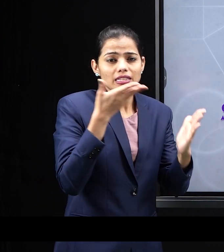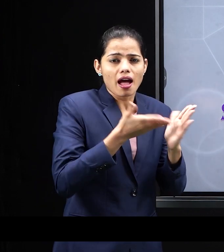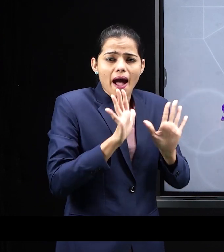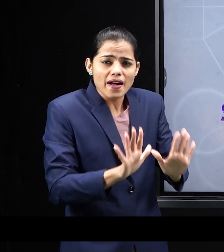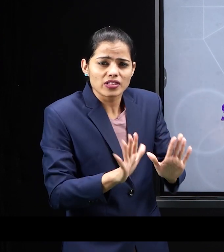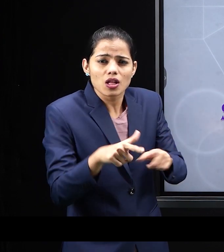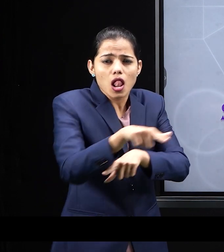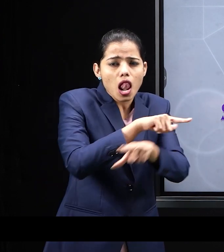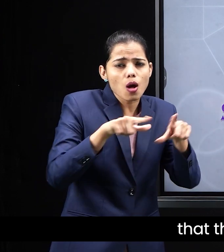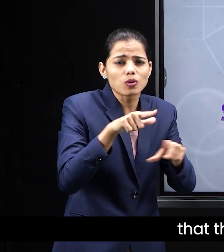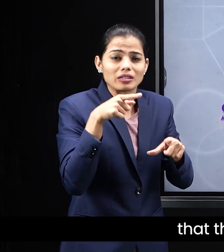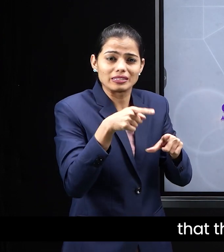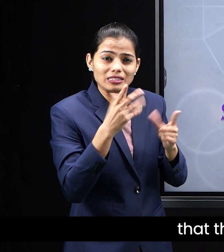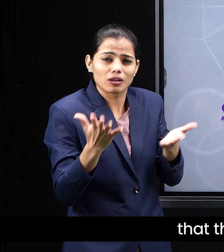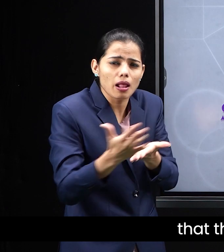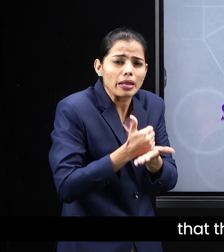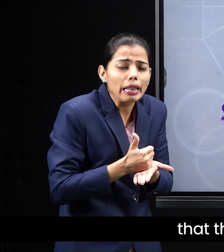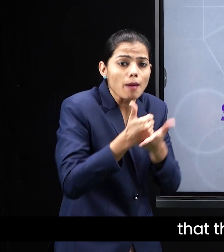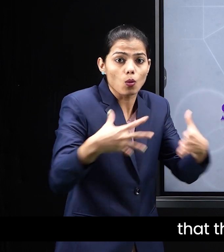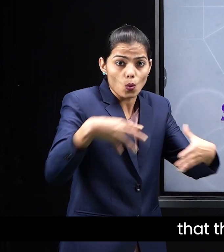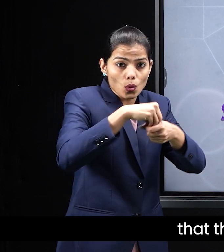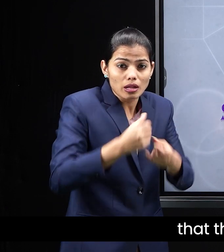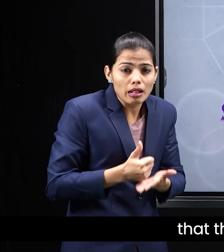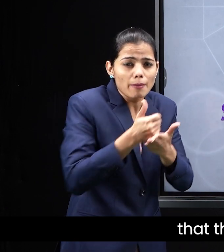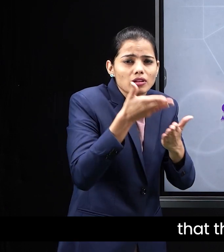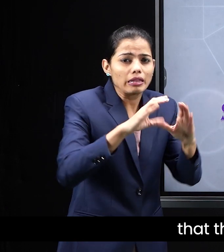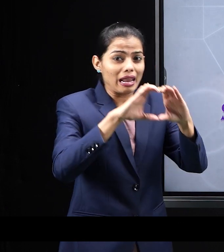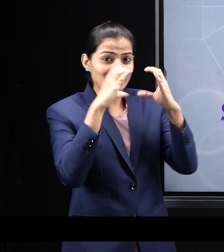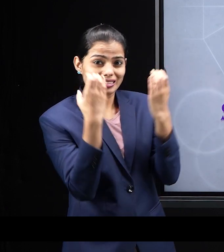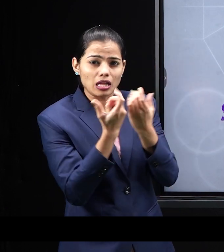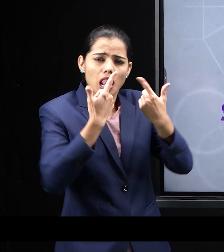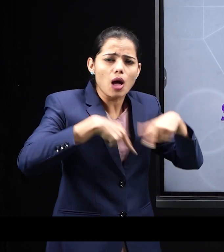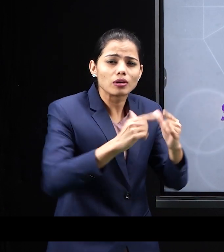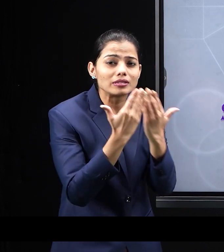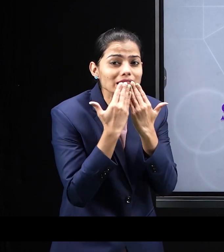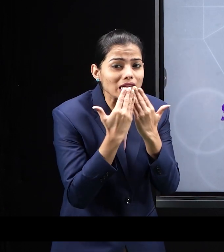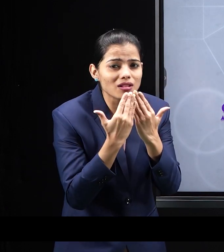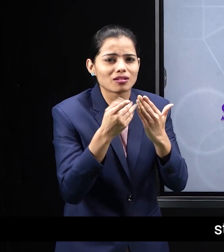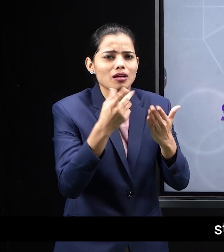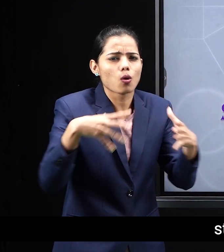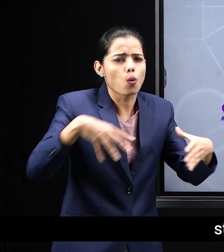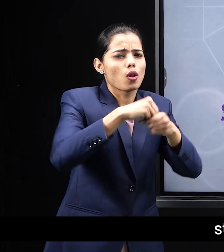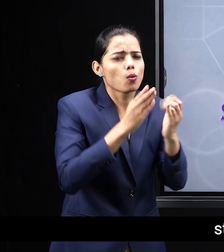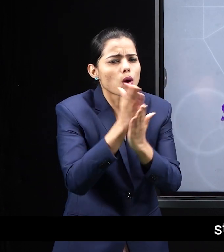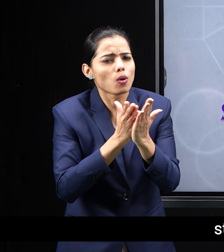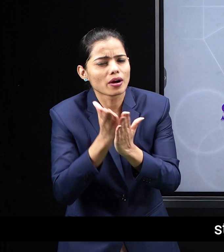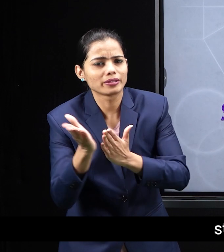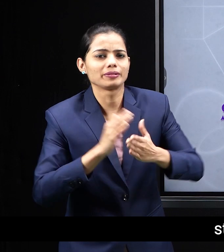It is here that the language of sets is of help. In this class, let us study sets and their